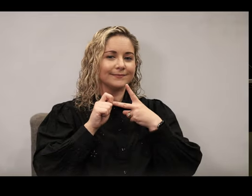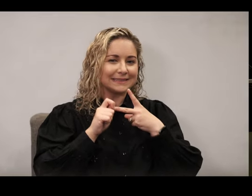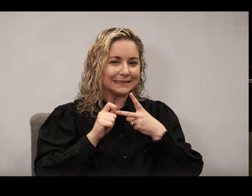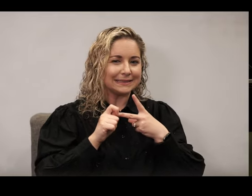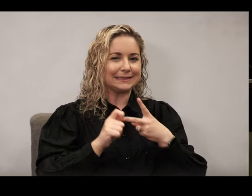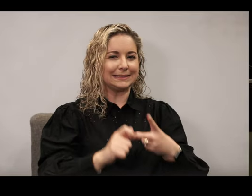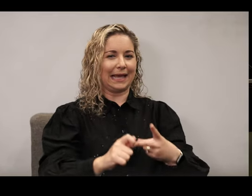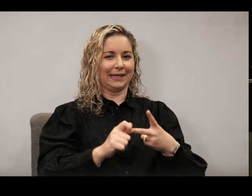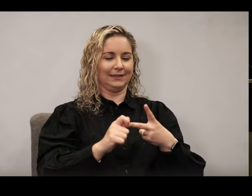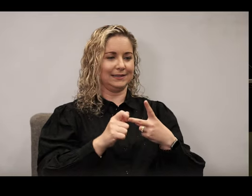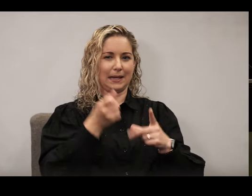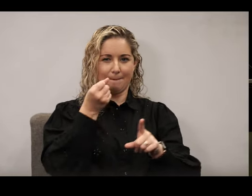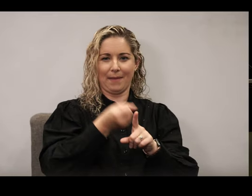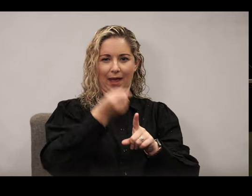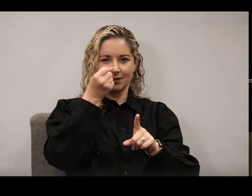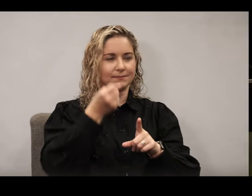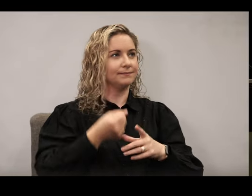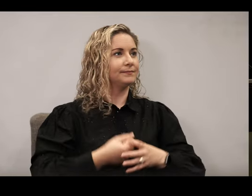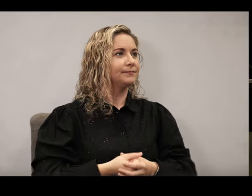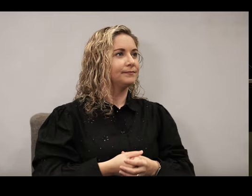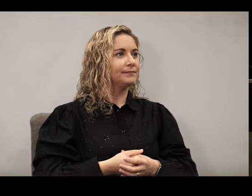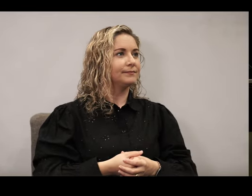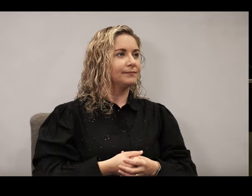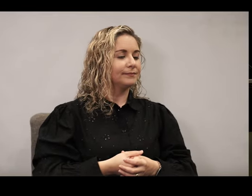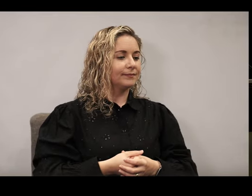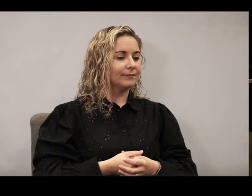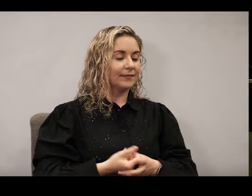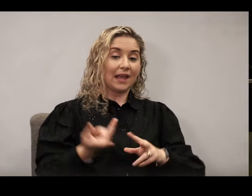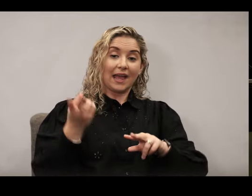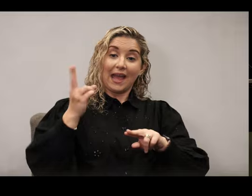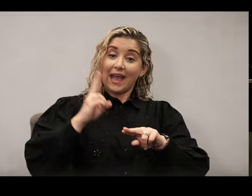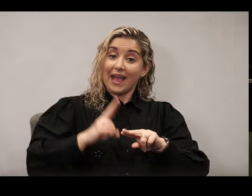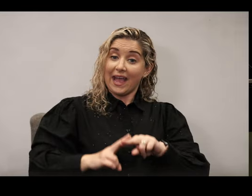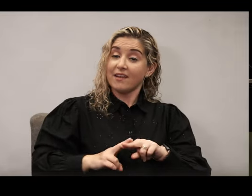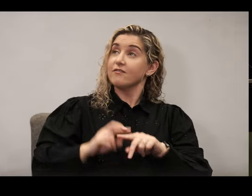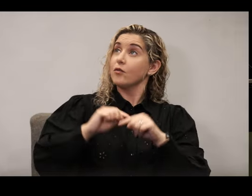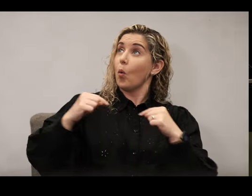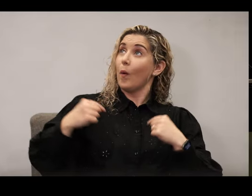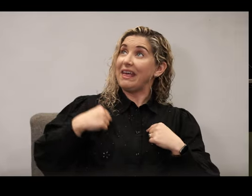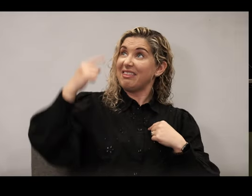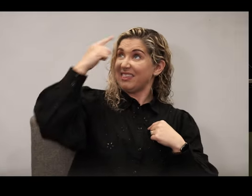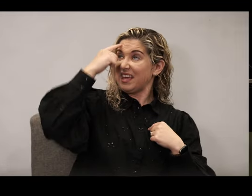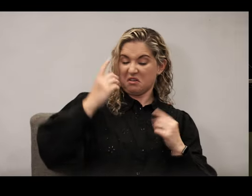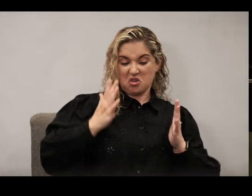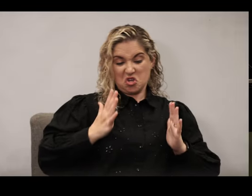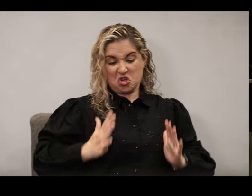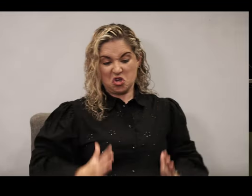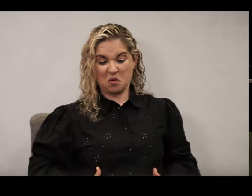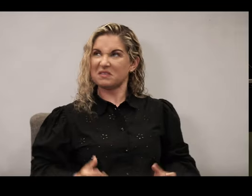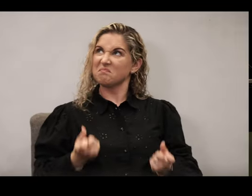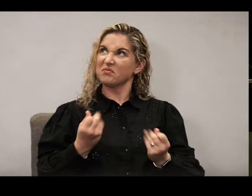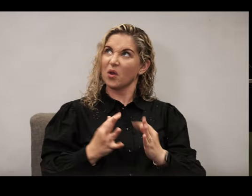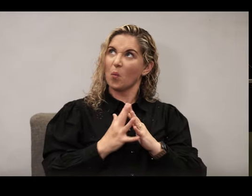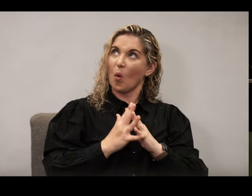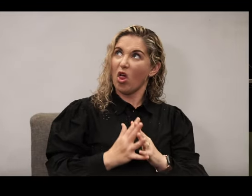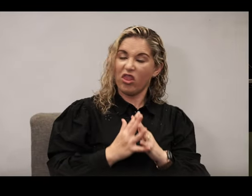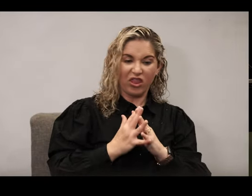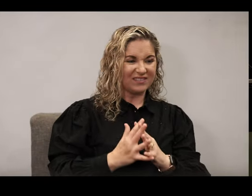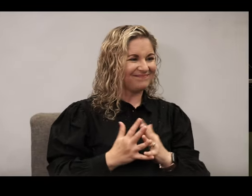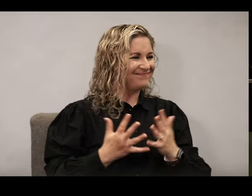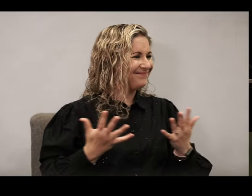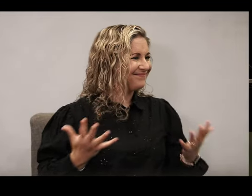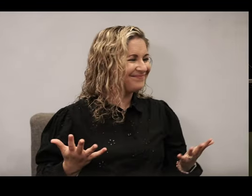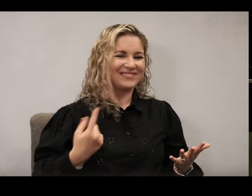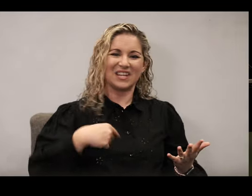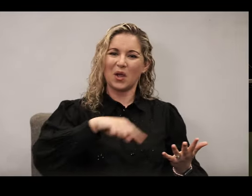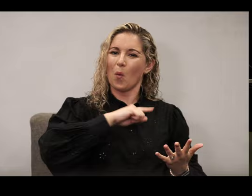God, and the result is that the image of God is defaced. Not destroyed, you see in Genesis 6, Genesis 9, humans are still referred as being in the image